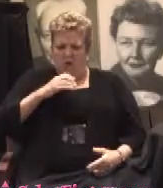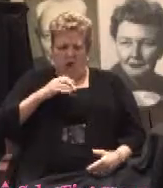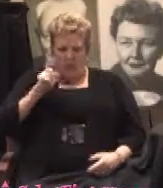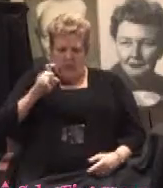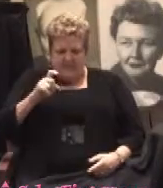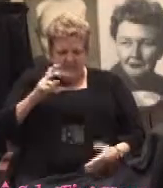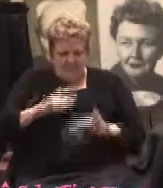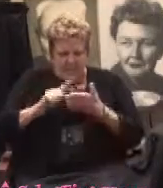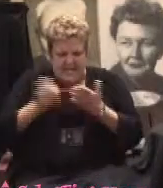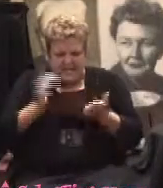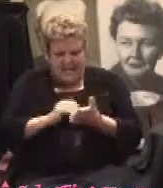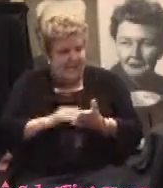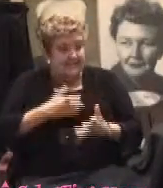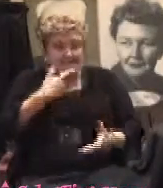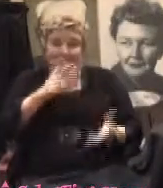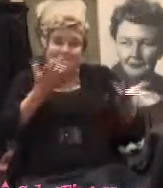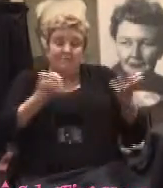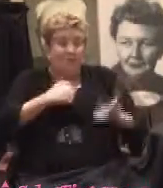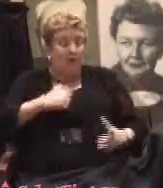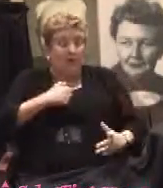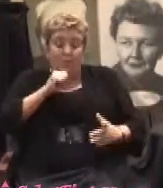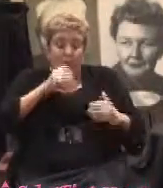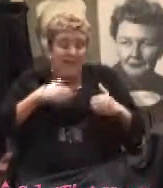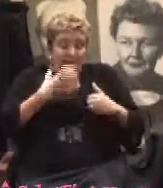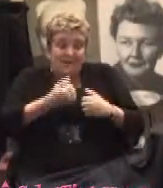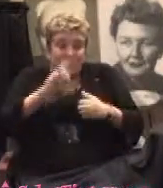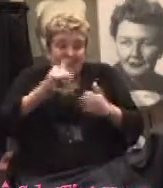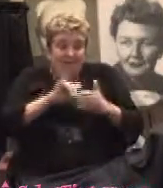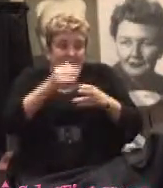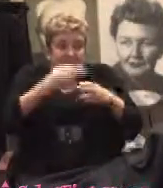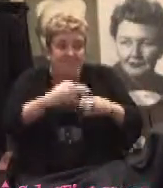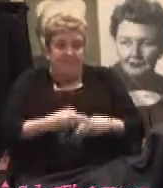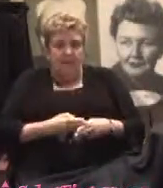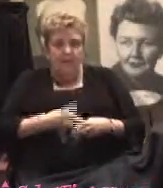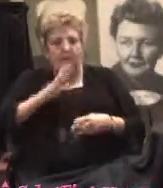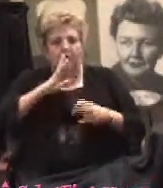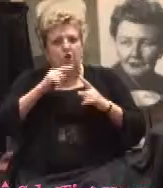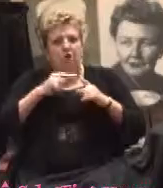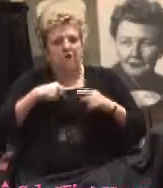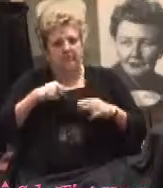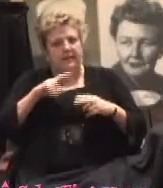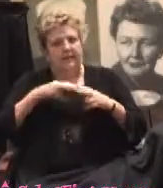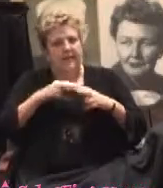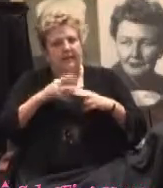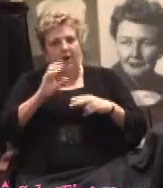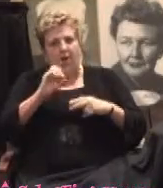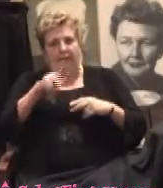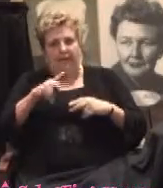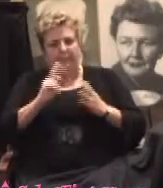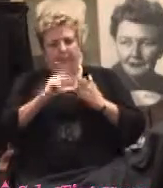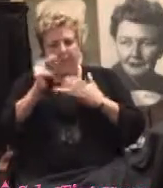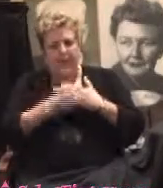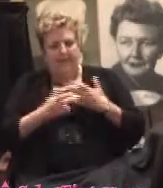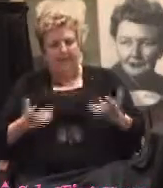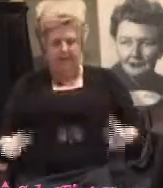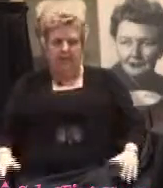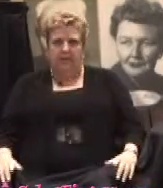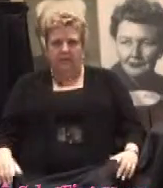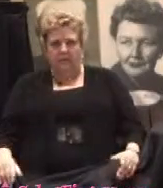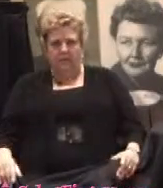saying, sir, they're not there, and they're like talking to me about an outpatient program, and I'm like, I gotta go, and I jumped in my car, and I didn't know